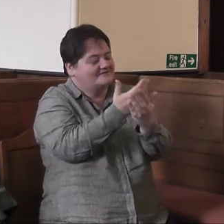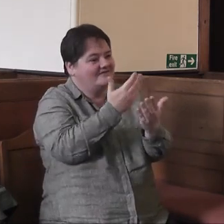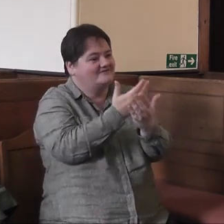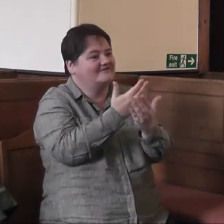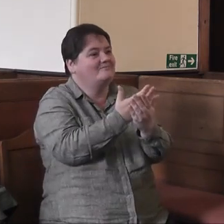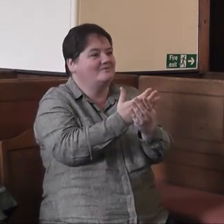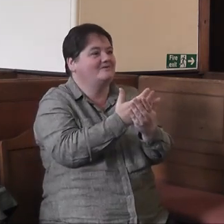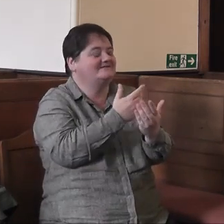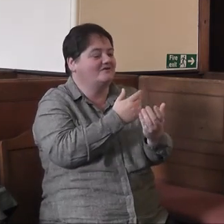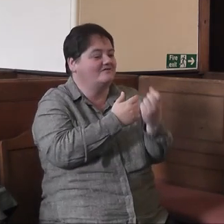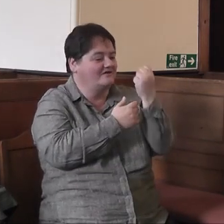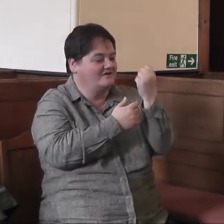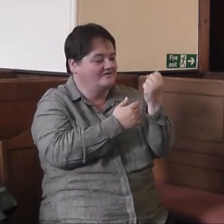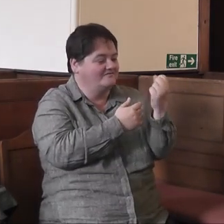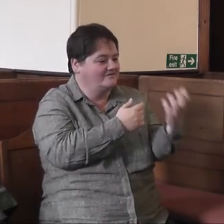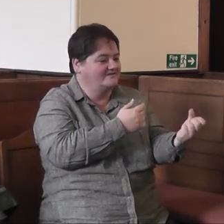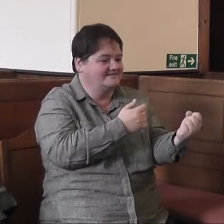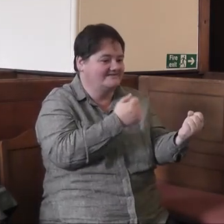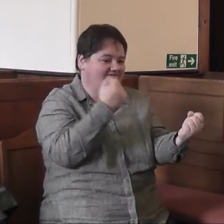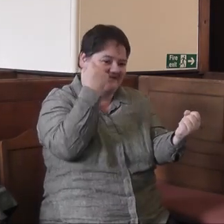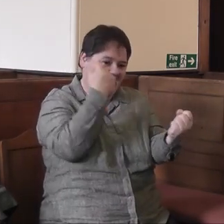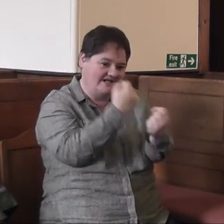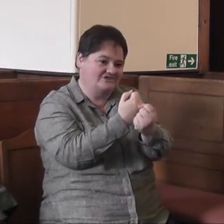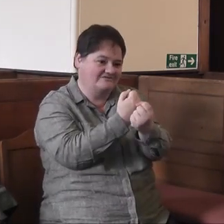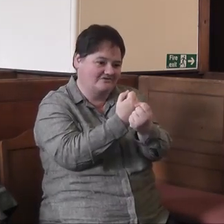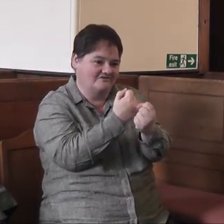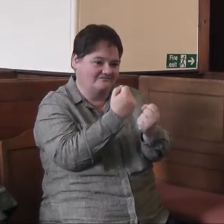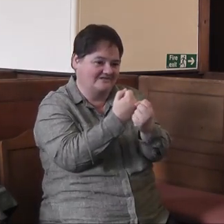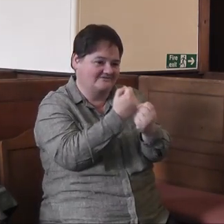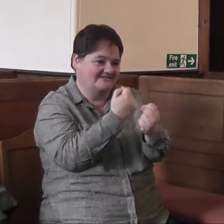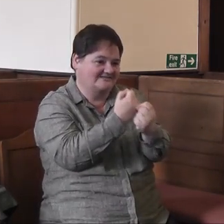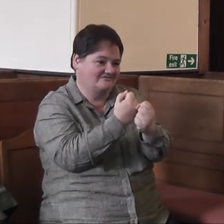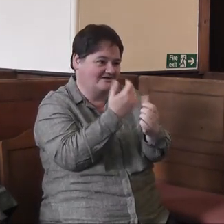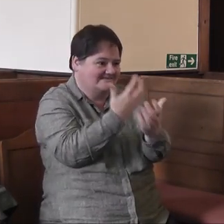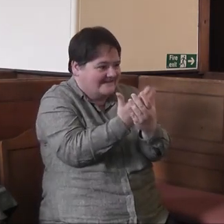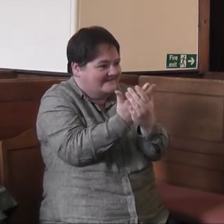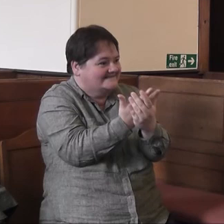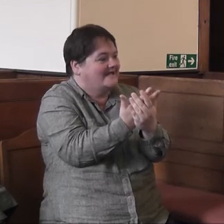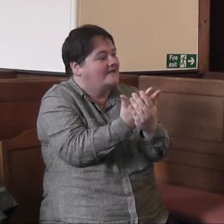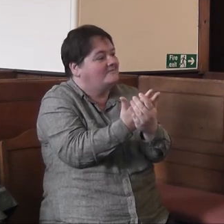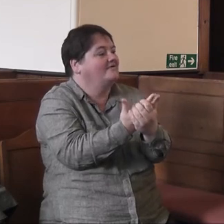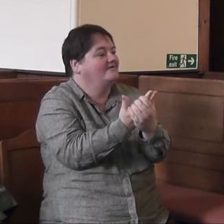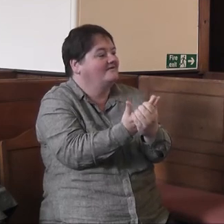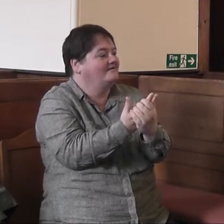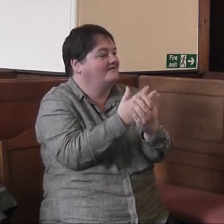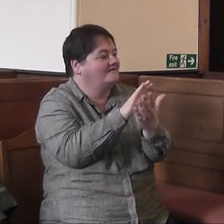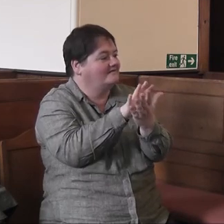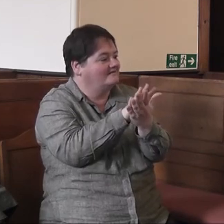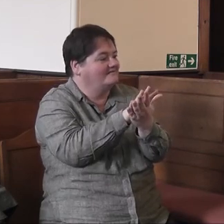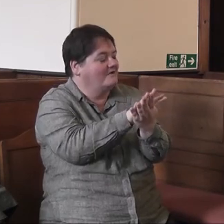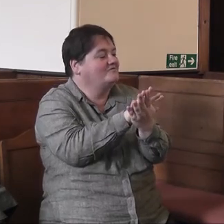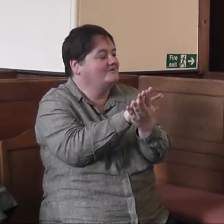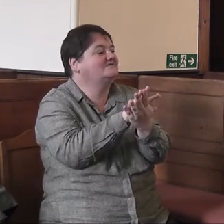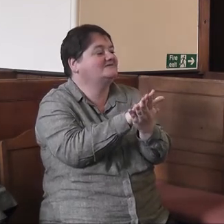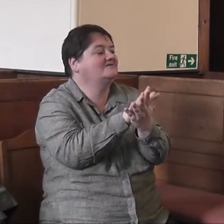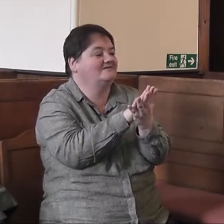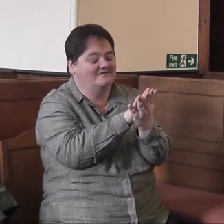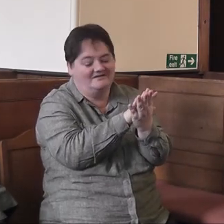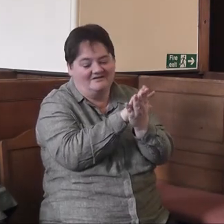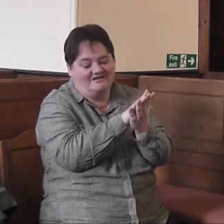those imprints of, you've got the nativity and you've got the resurrected Christ in the same moment.